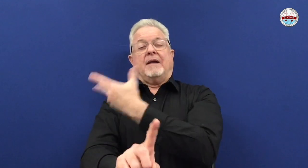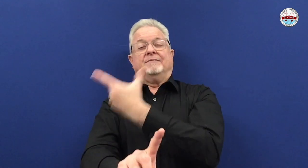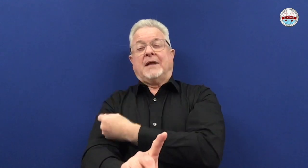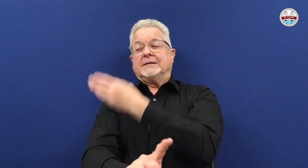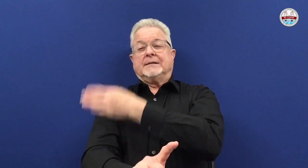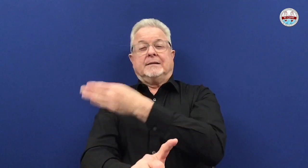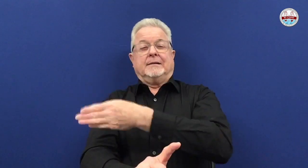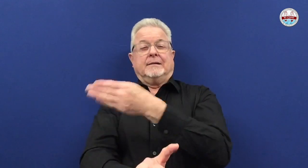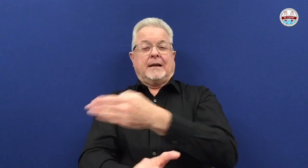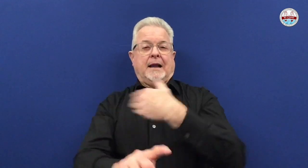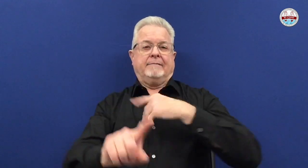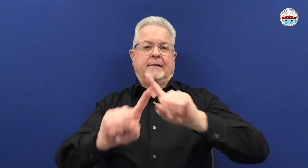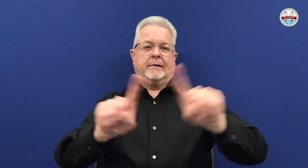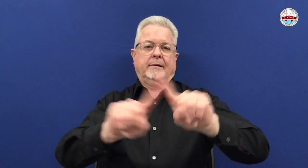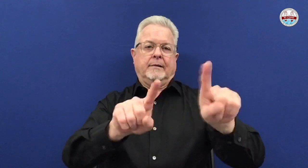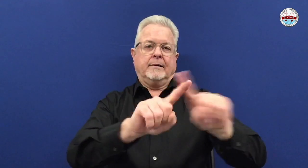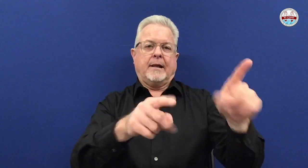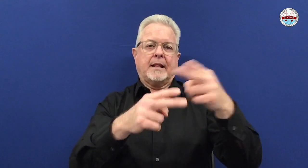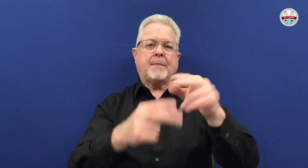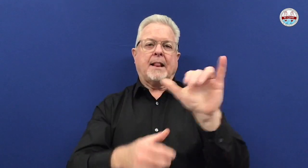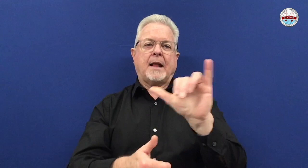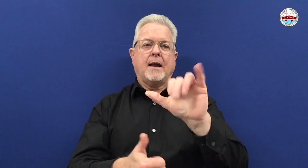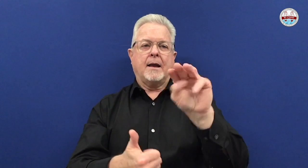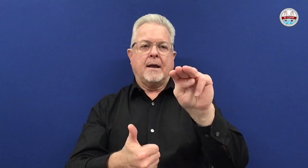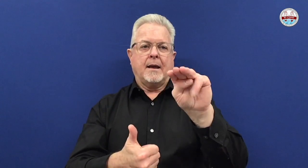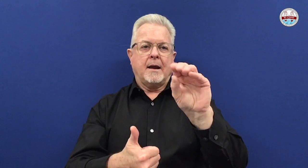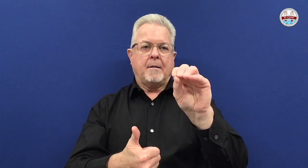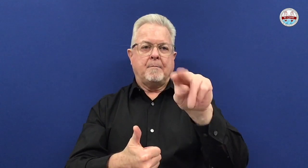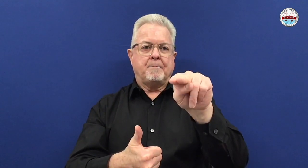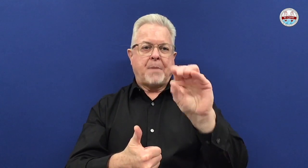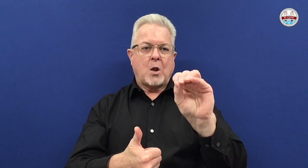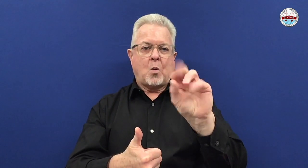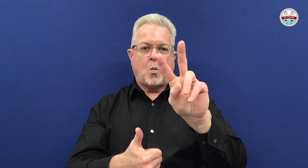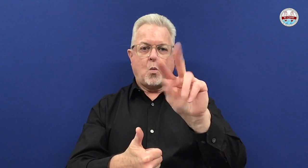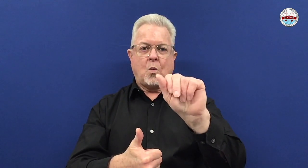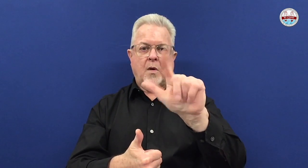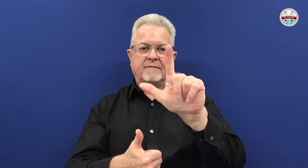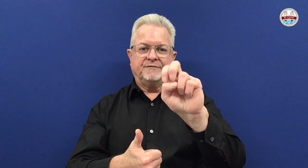You might remember we've had a number of vaccines over the years. There's